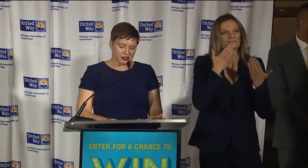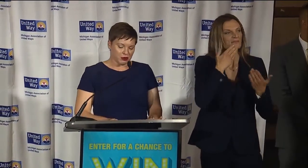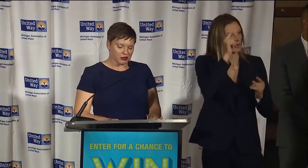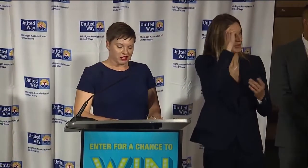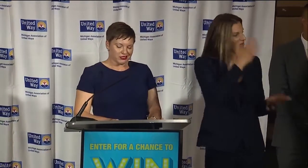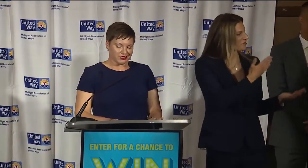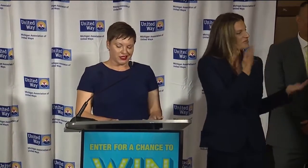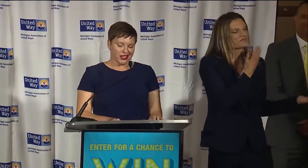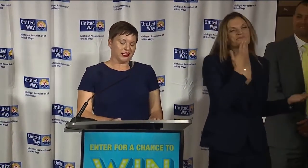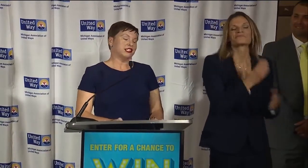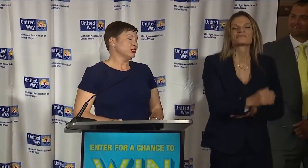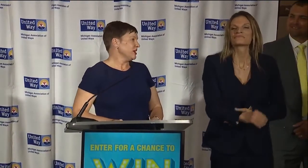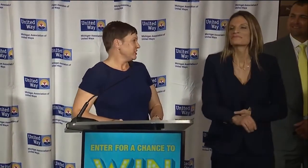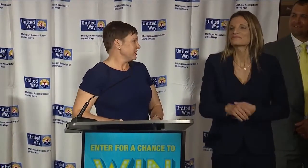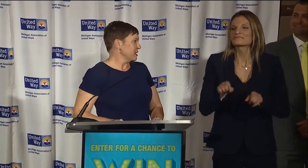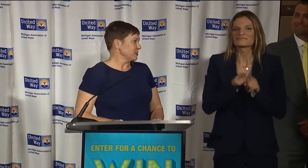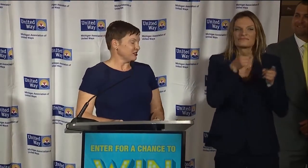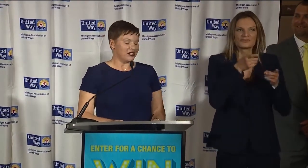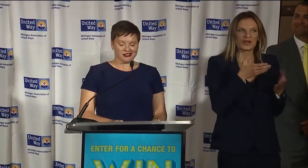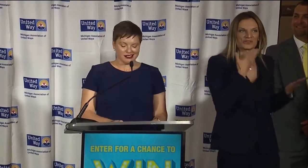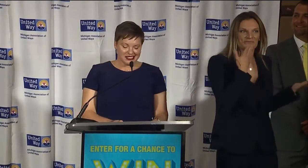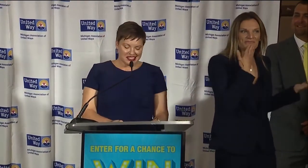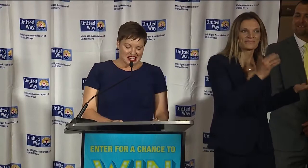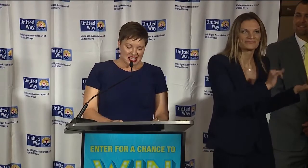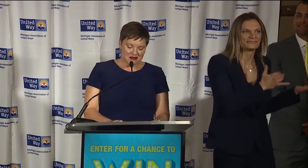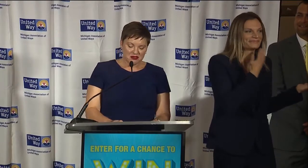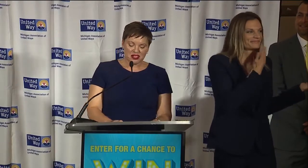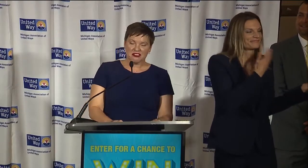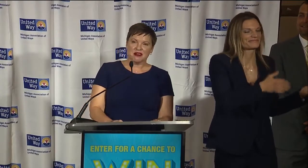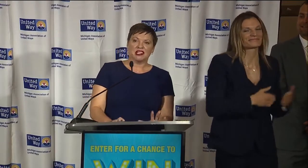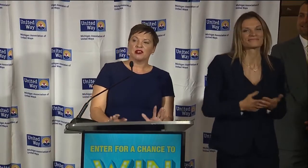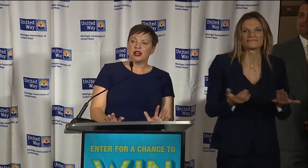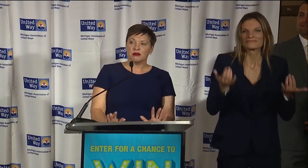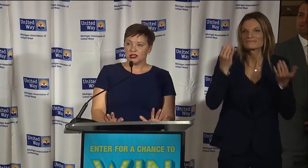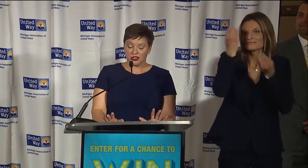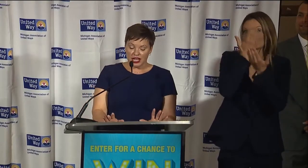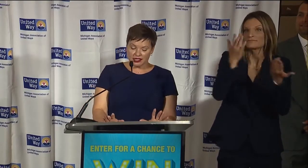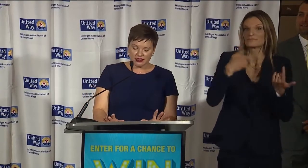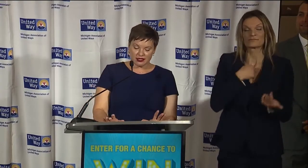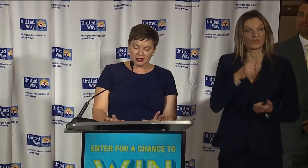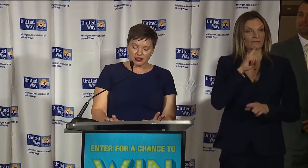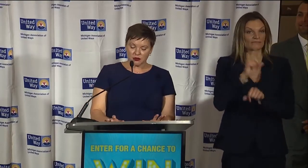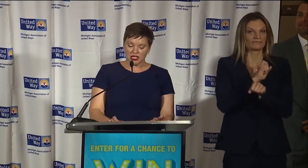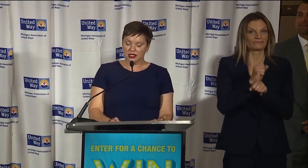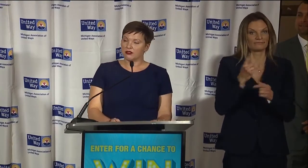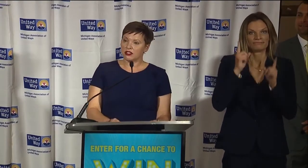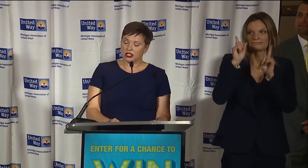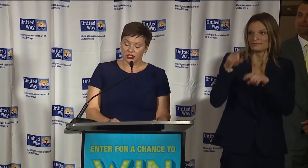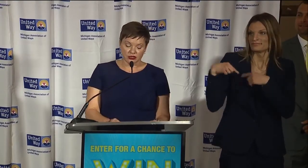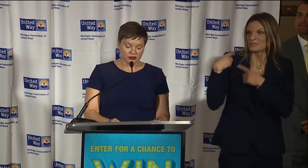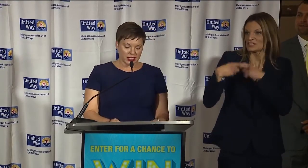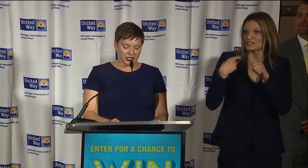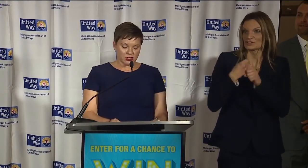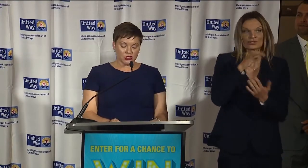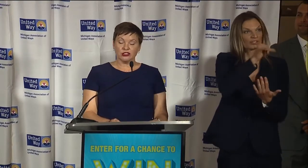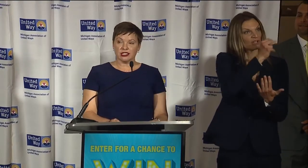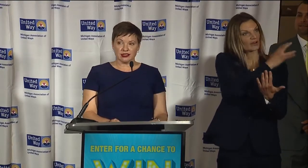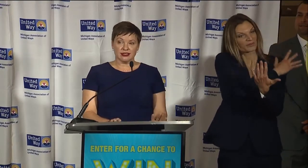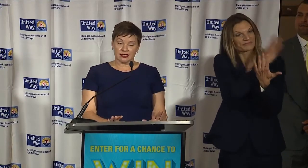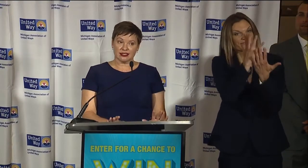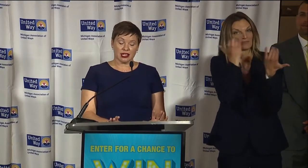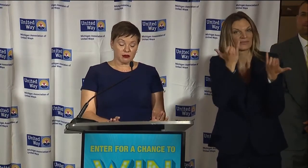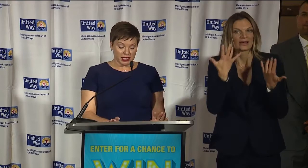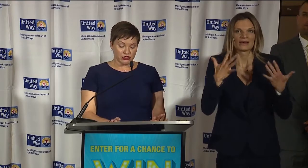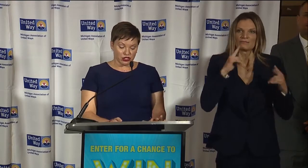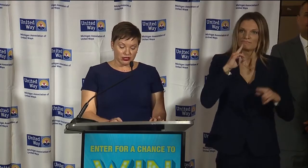Whitmer, Councilmember Garza, and Director Ebersol. We have made incredible strides since the beginning of this year, and certainly